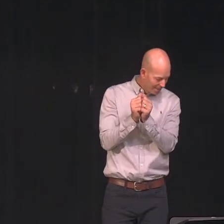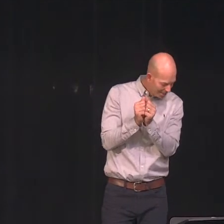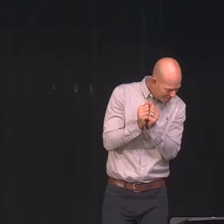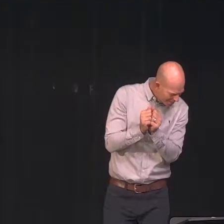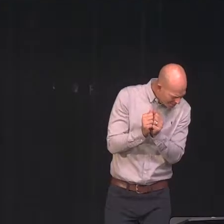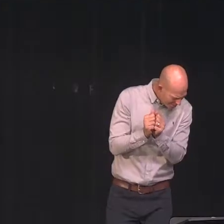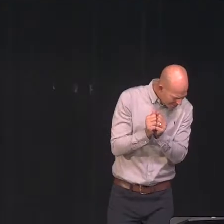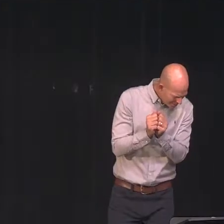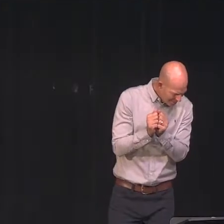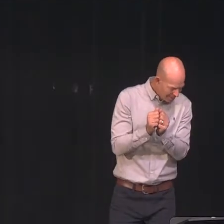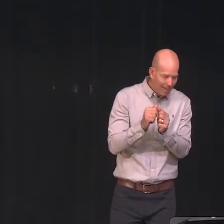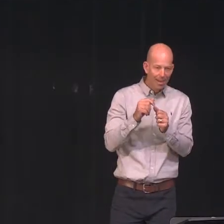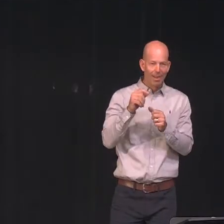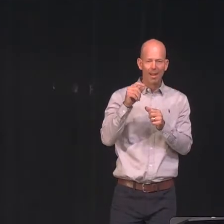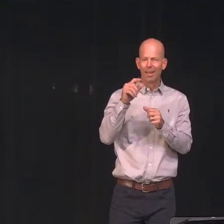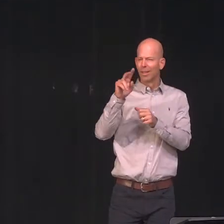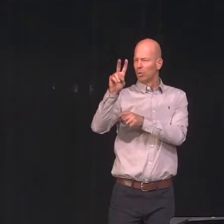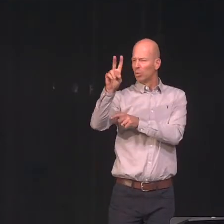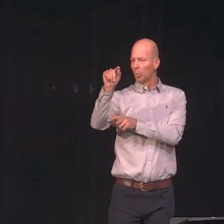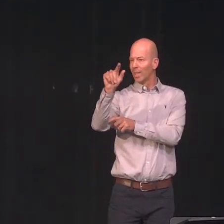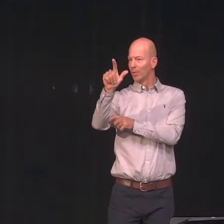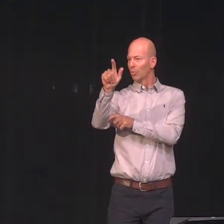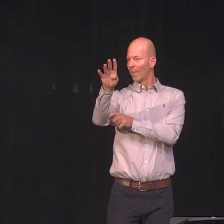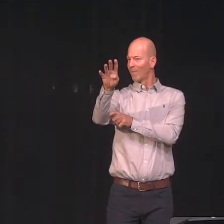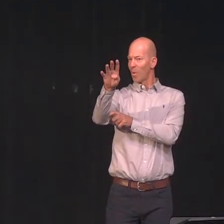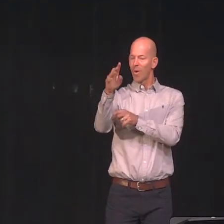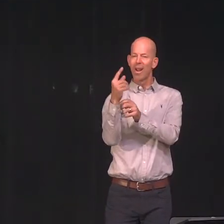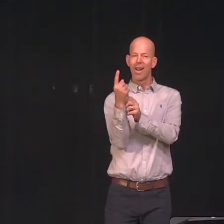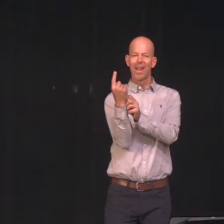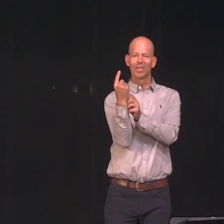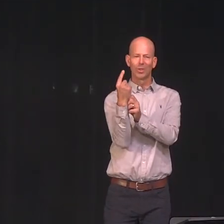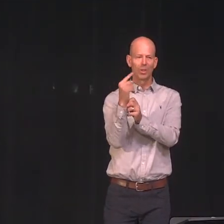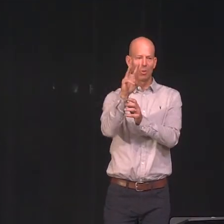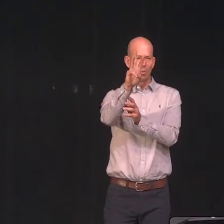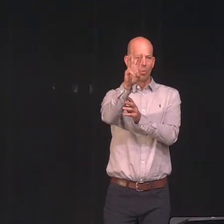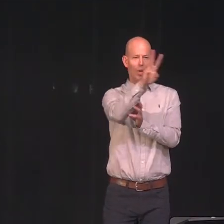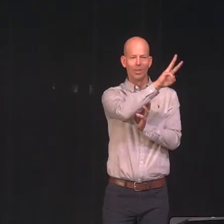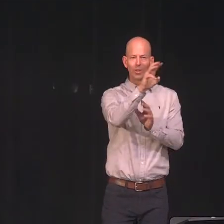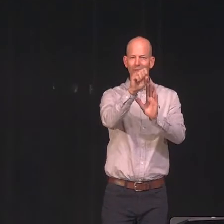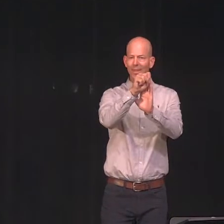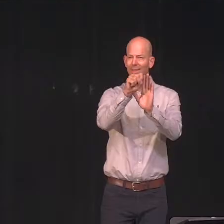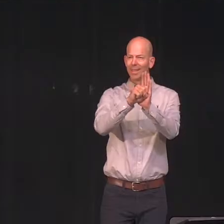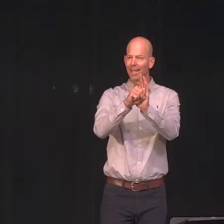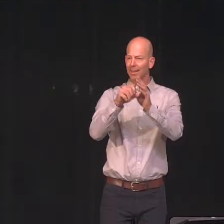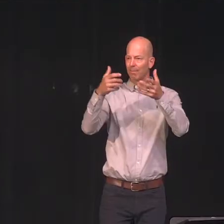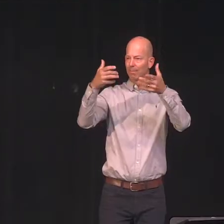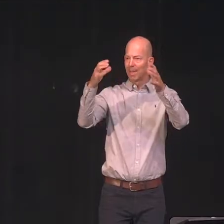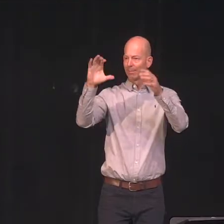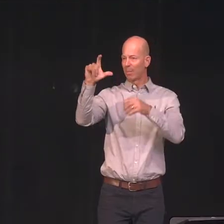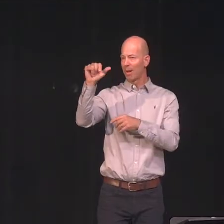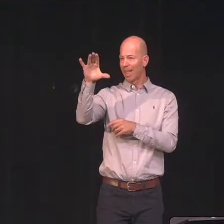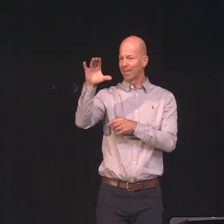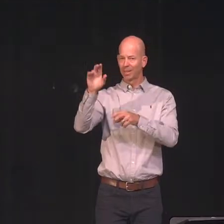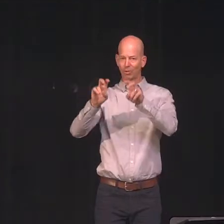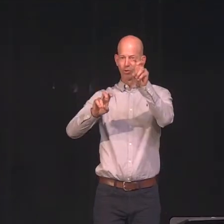also involved with the 2024 in last year, the Western States Basketball